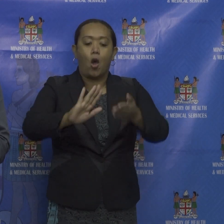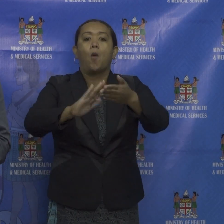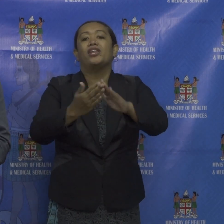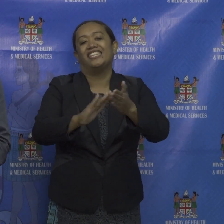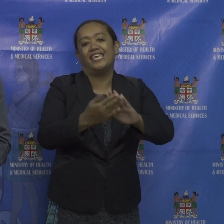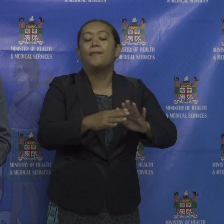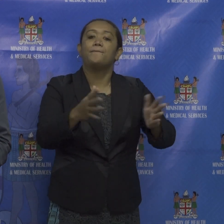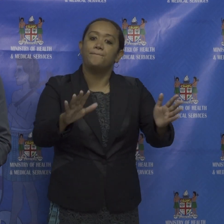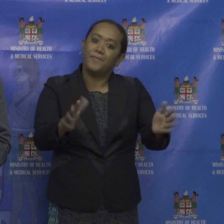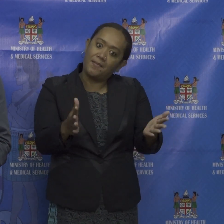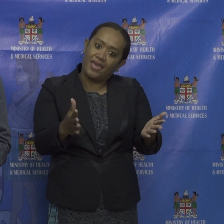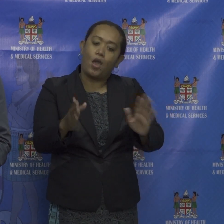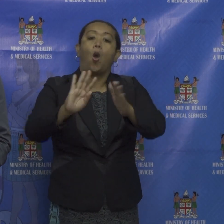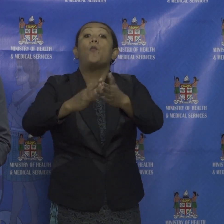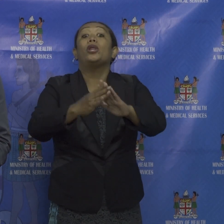Lotoko Hospital outbreak.